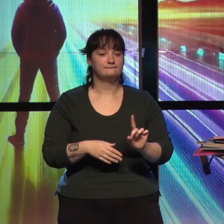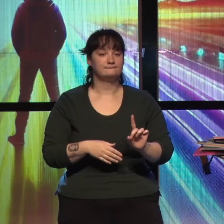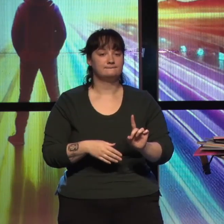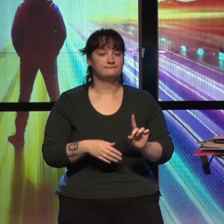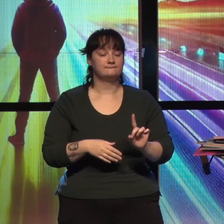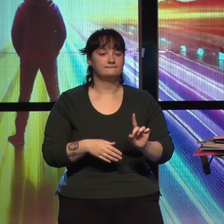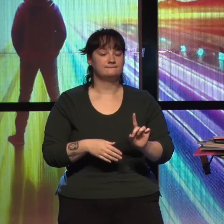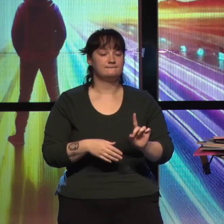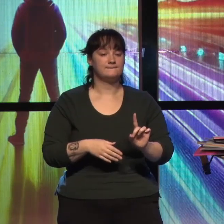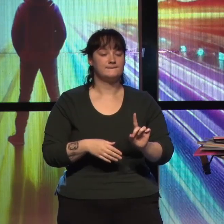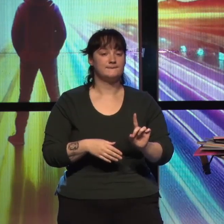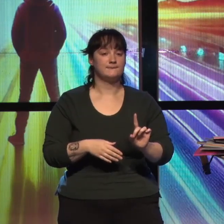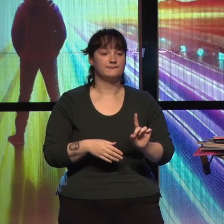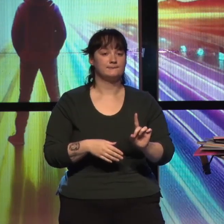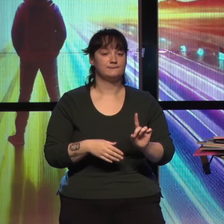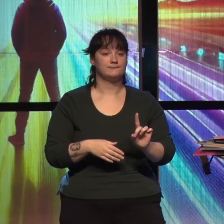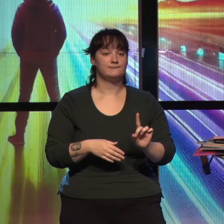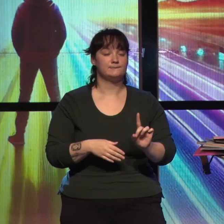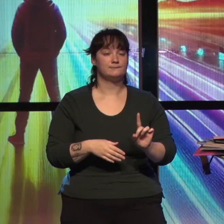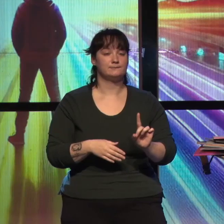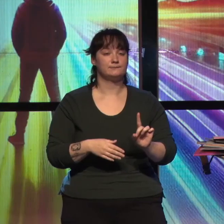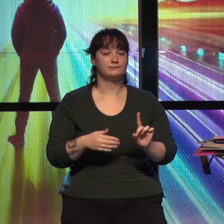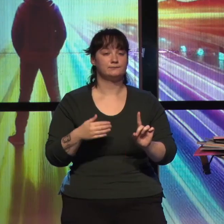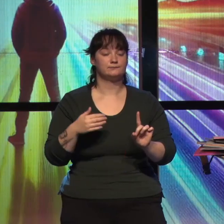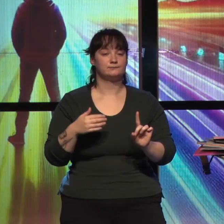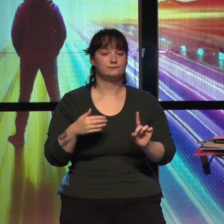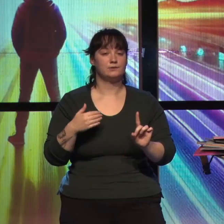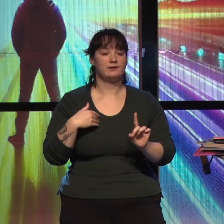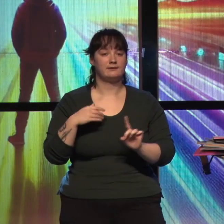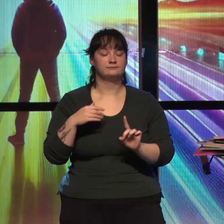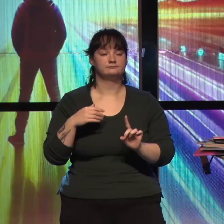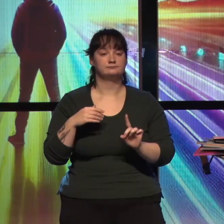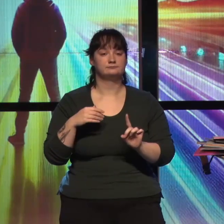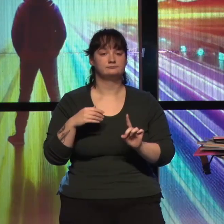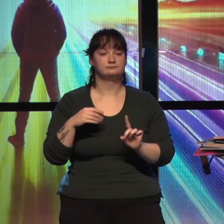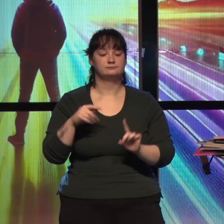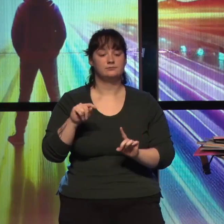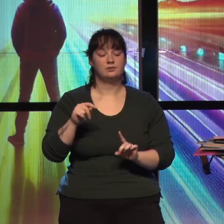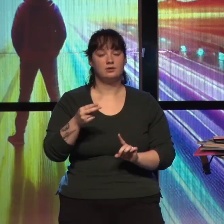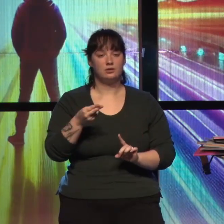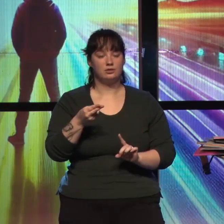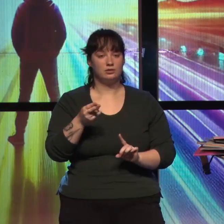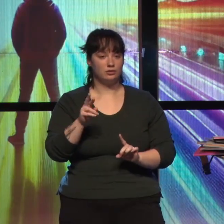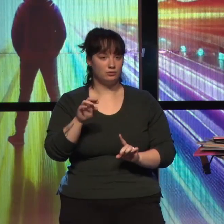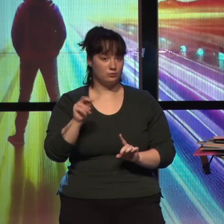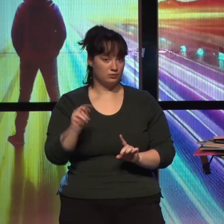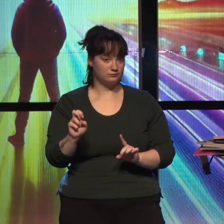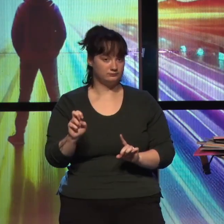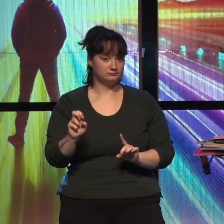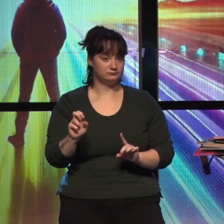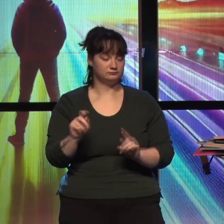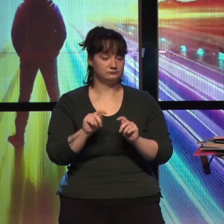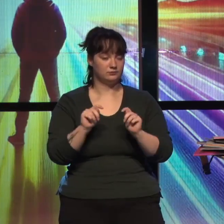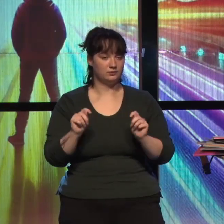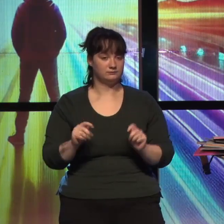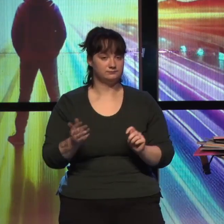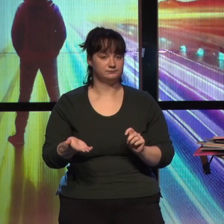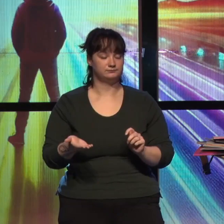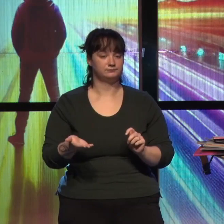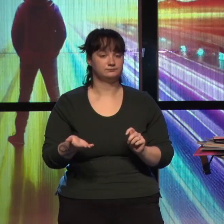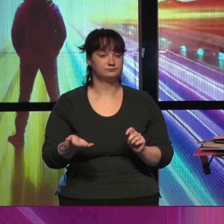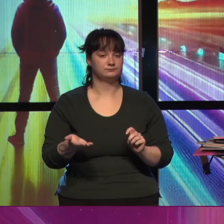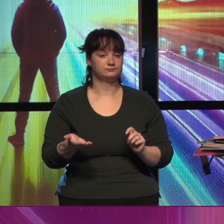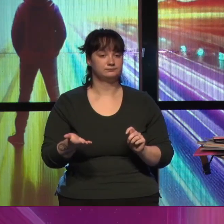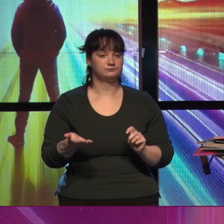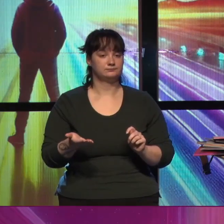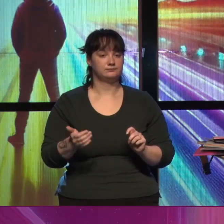spirits, and then you have the throne room. And the throne room scene sets the tone and establishes where